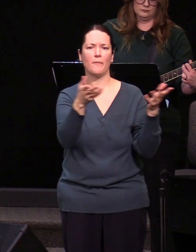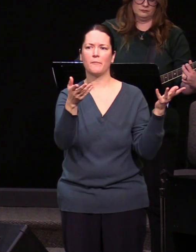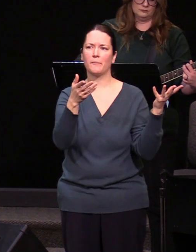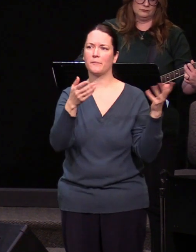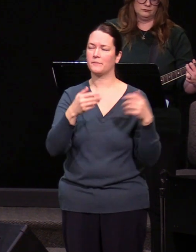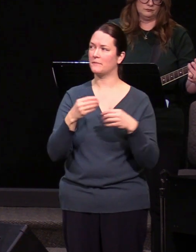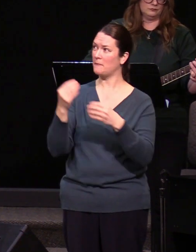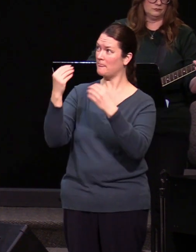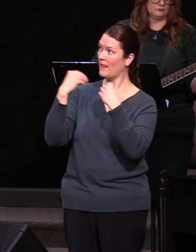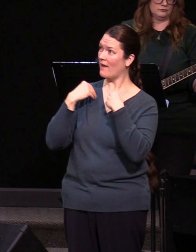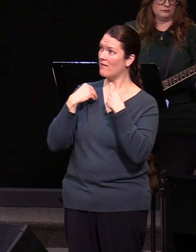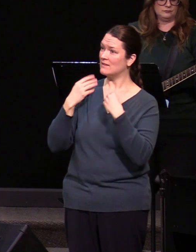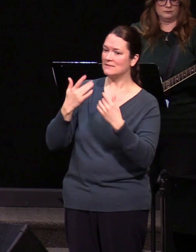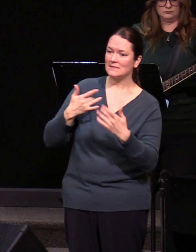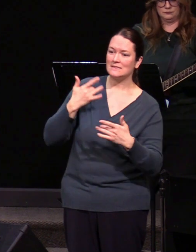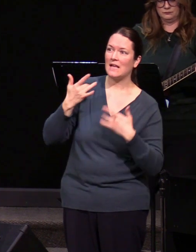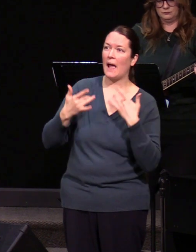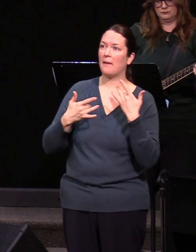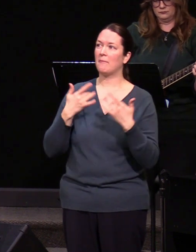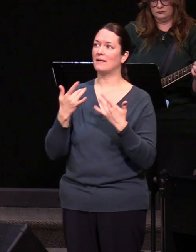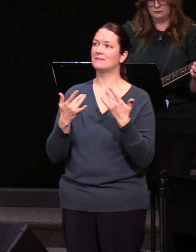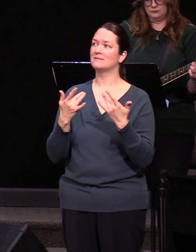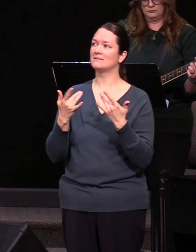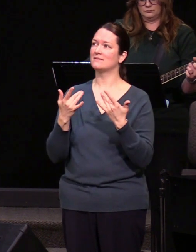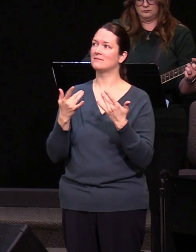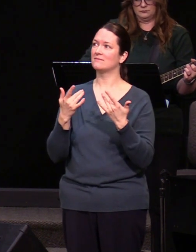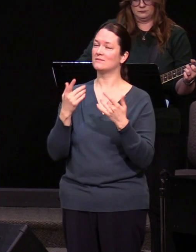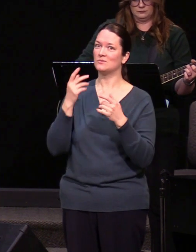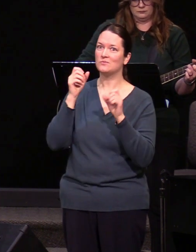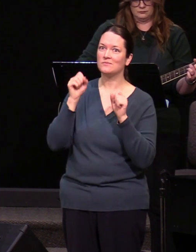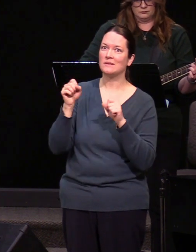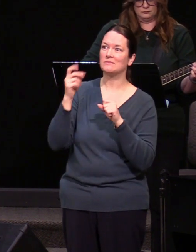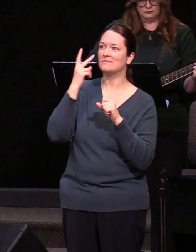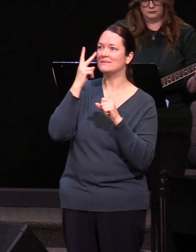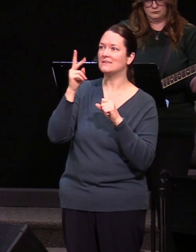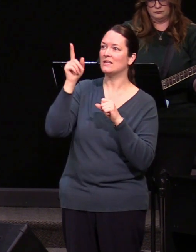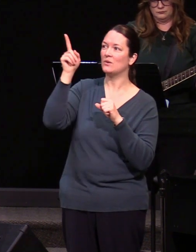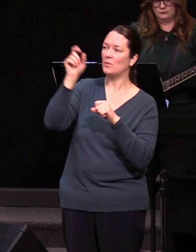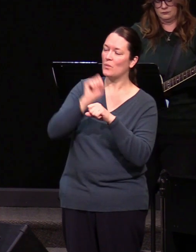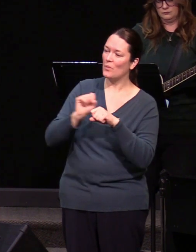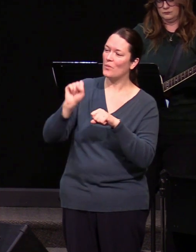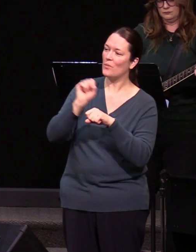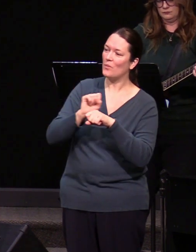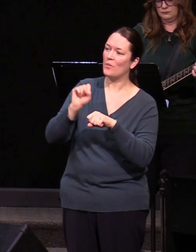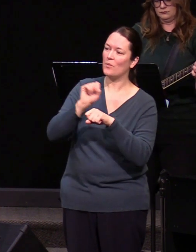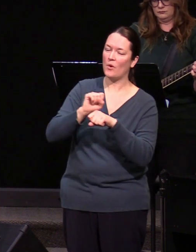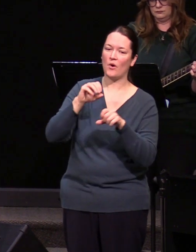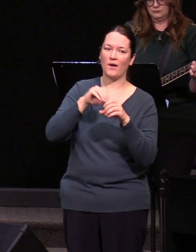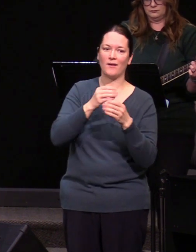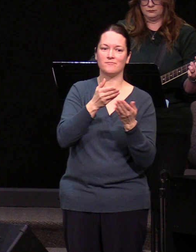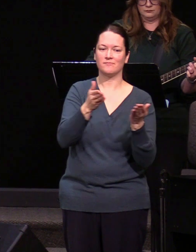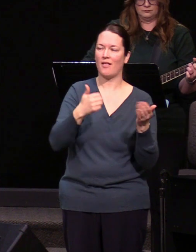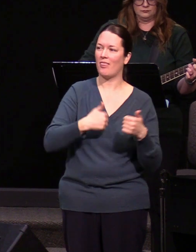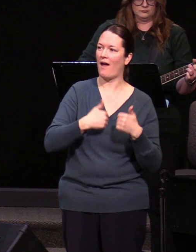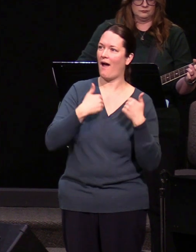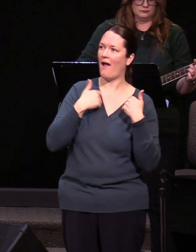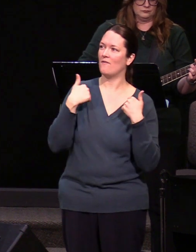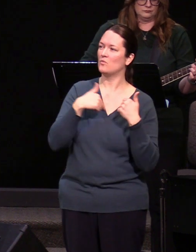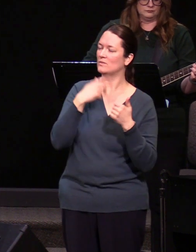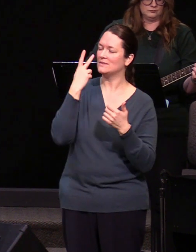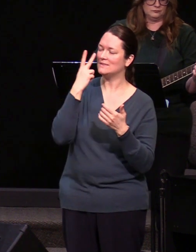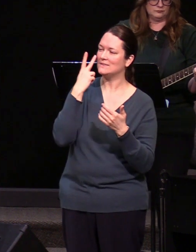Give us the excitement at seeing you work in the lives that we see every day.